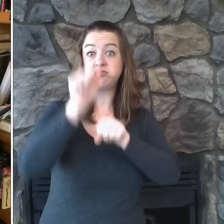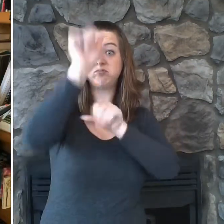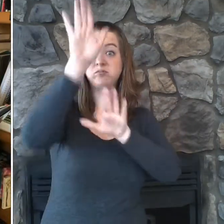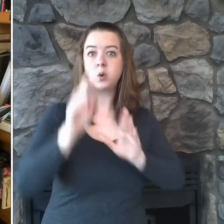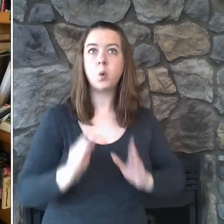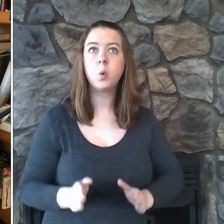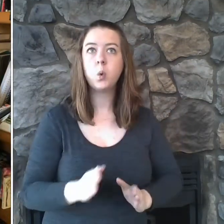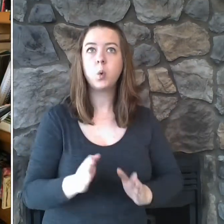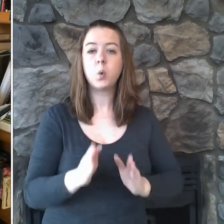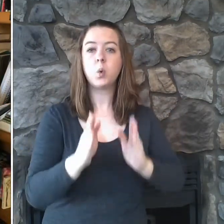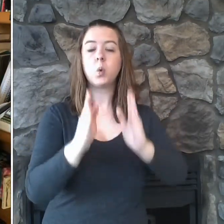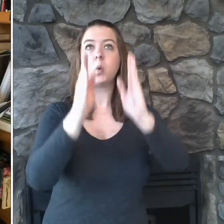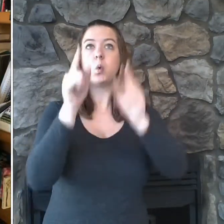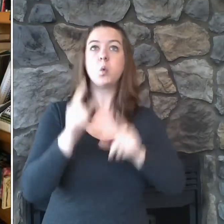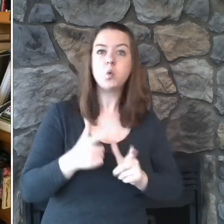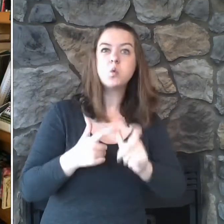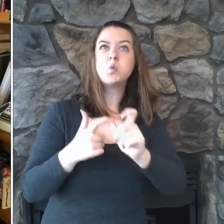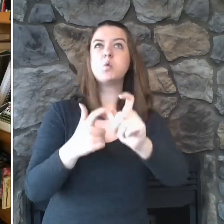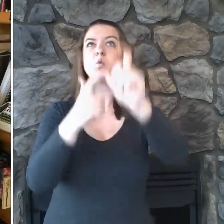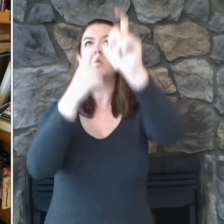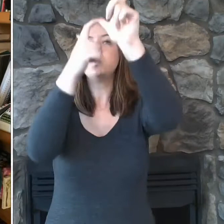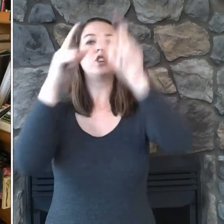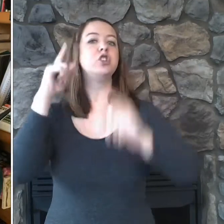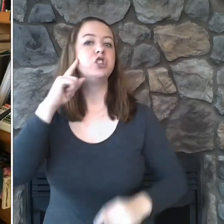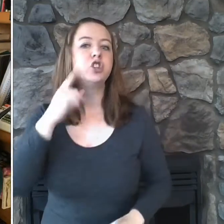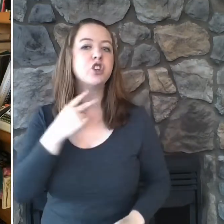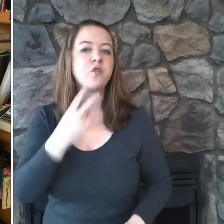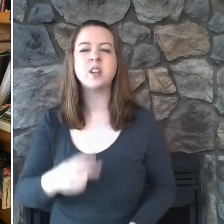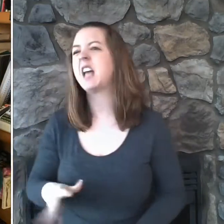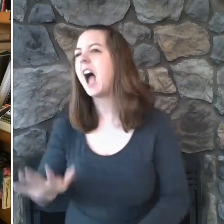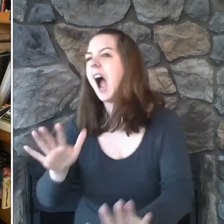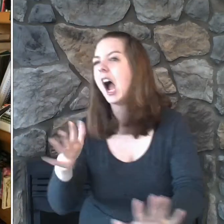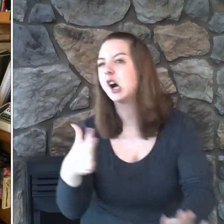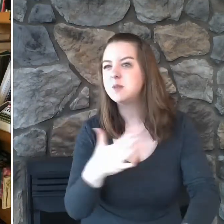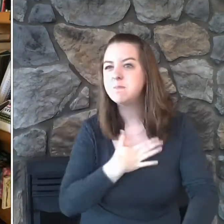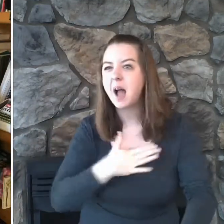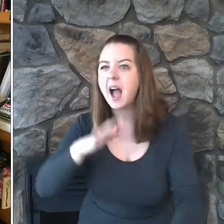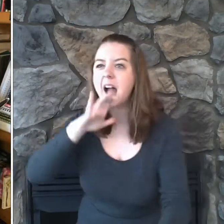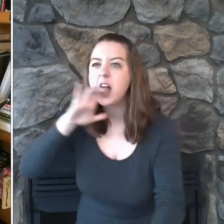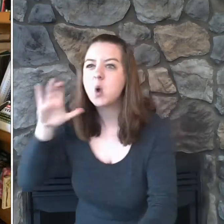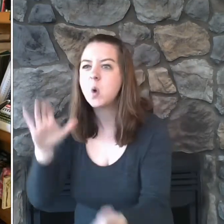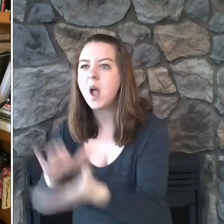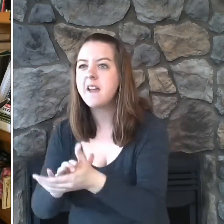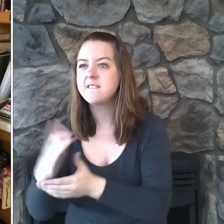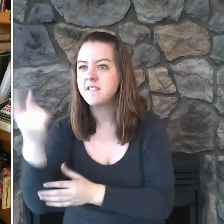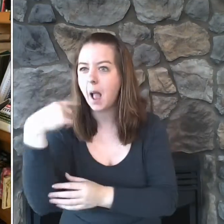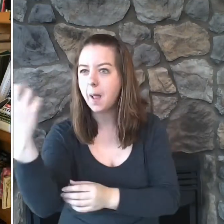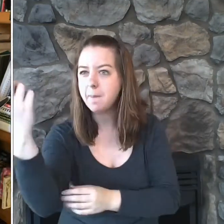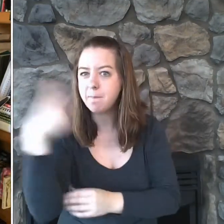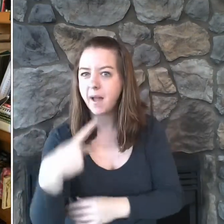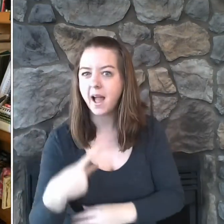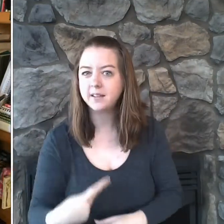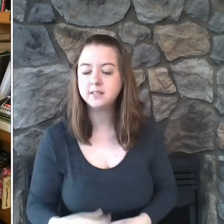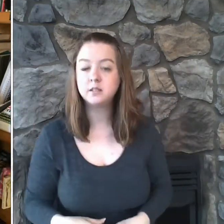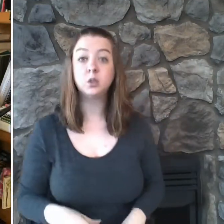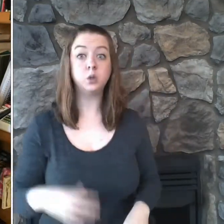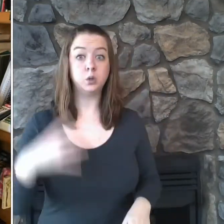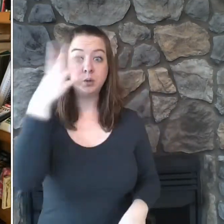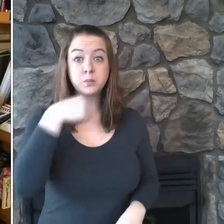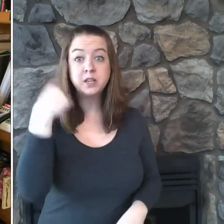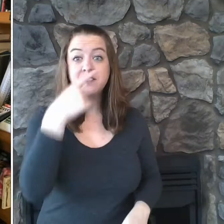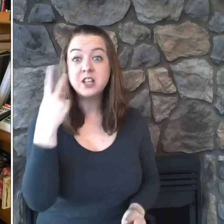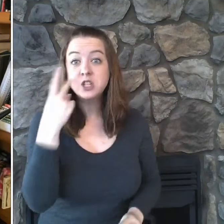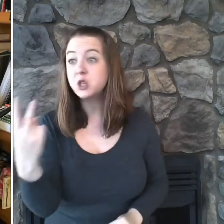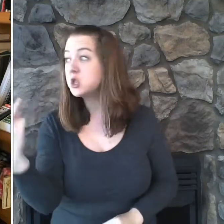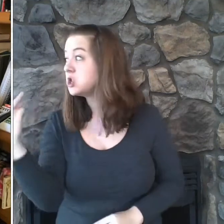she heard a voice. "My wife," it hissed. "Come back." Pretty Face